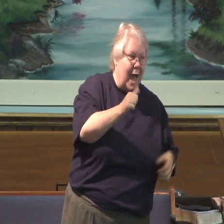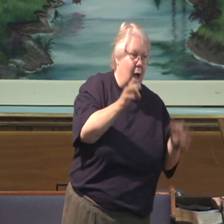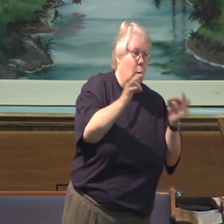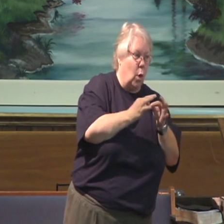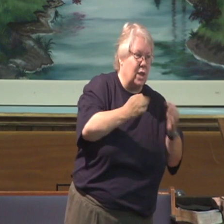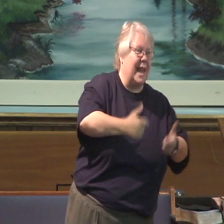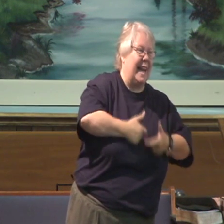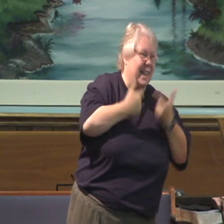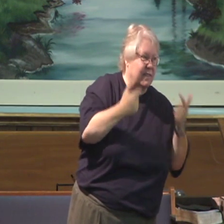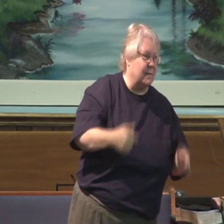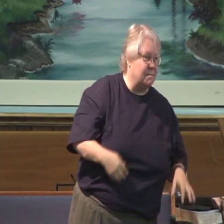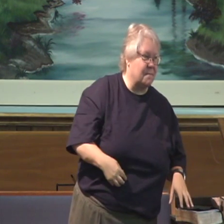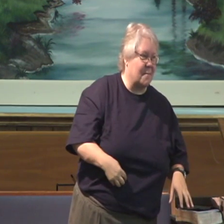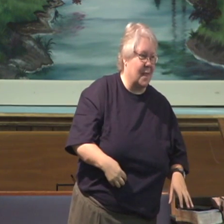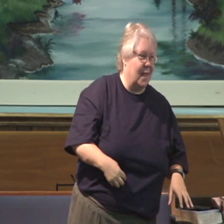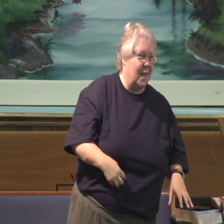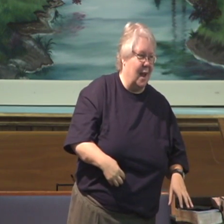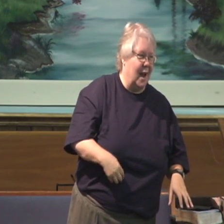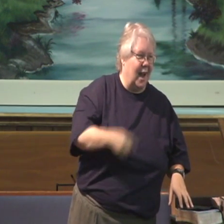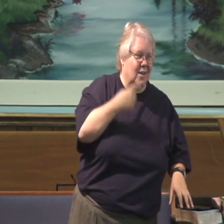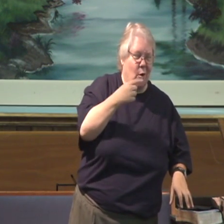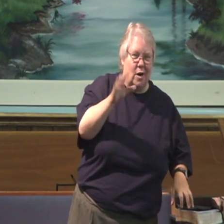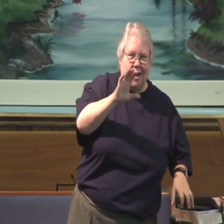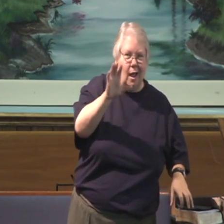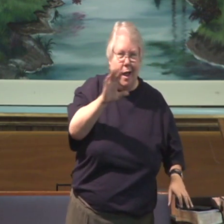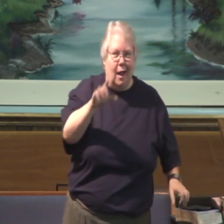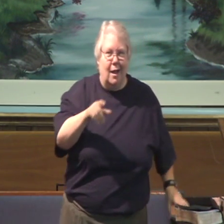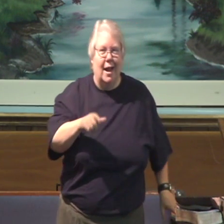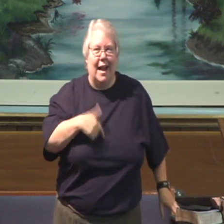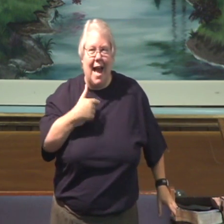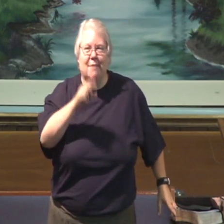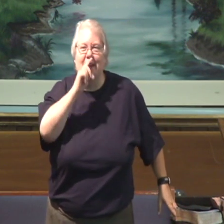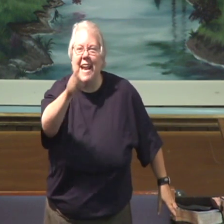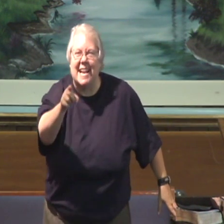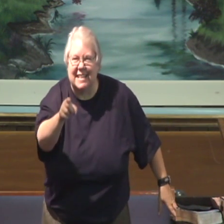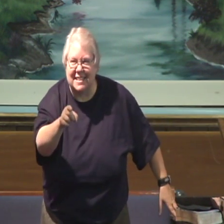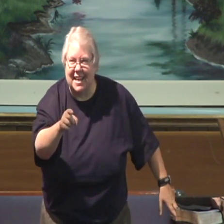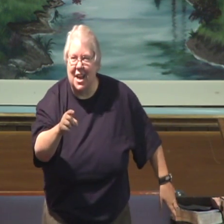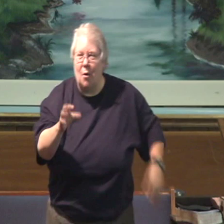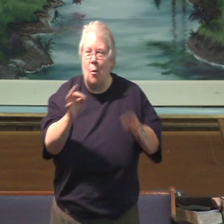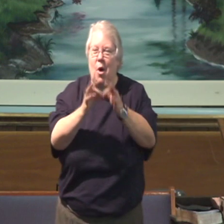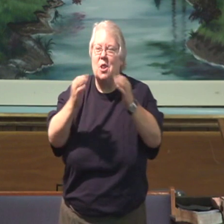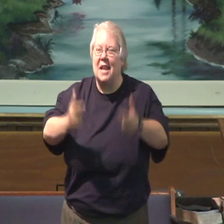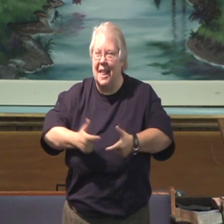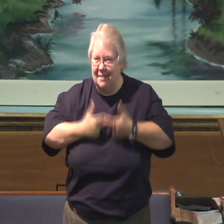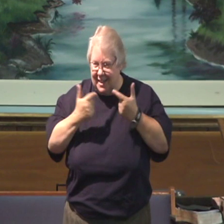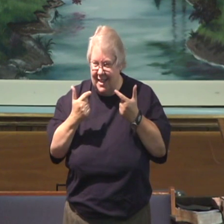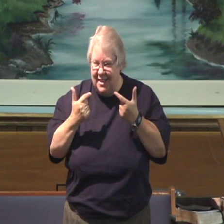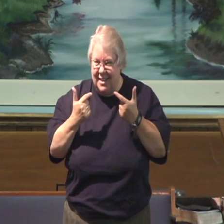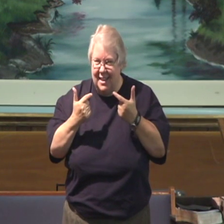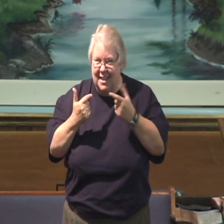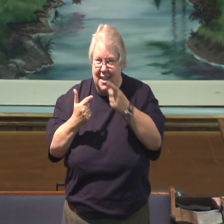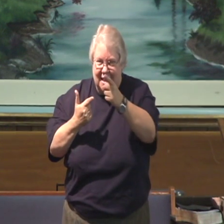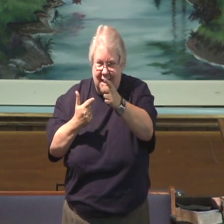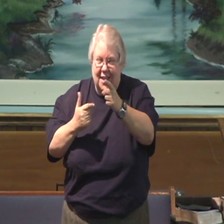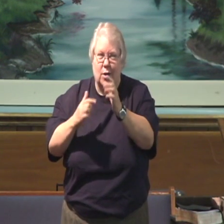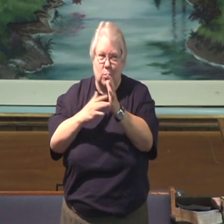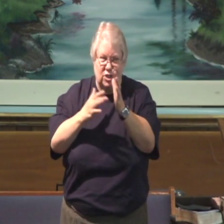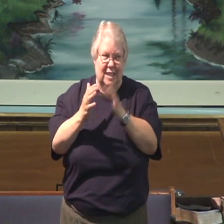not worth living. Mm-hmm. And I thought, life is worth living for